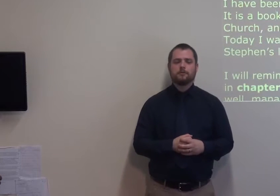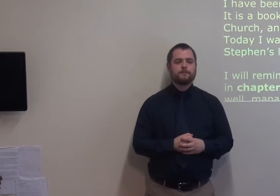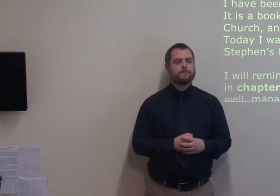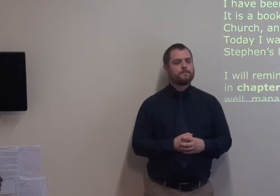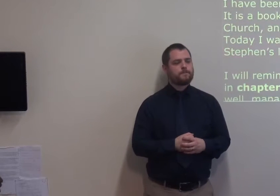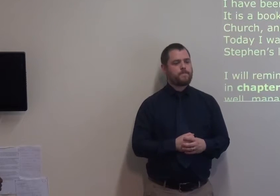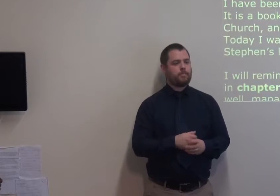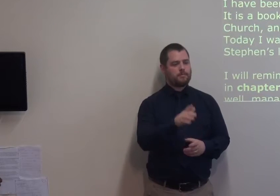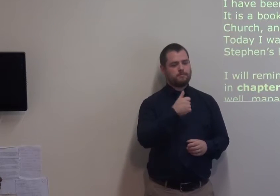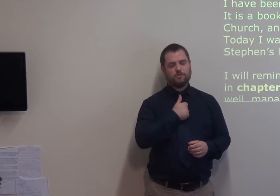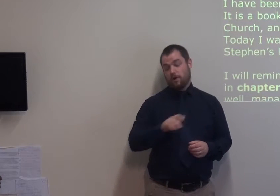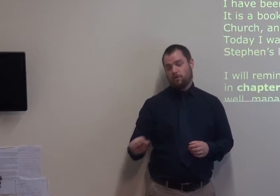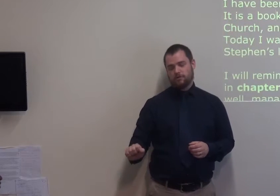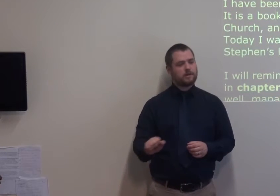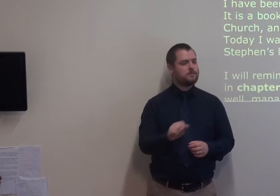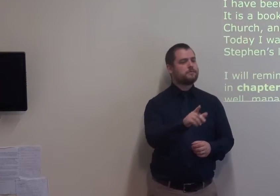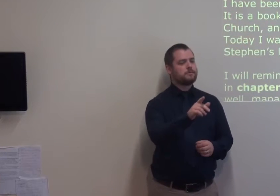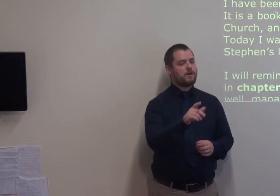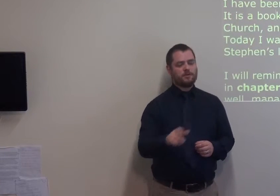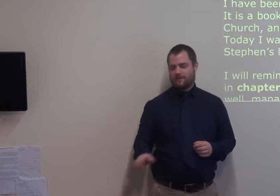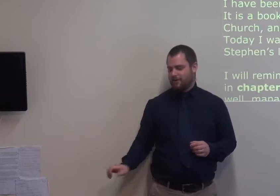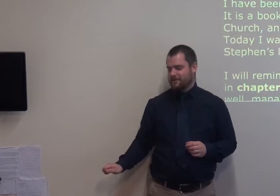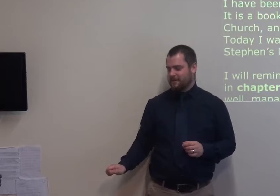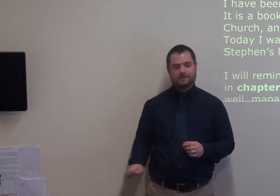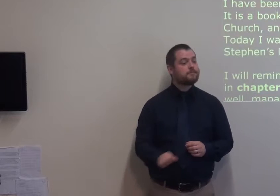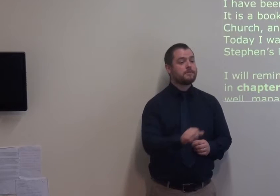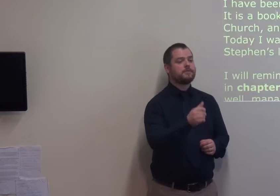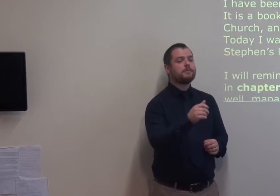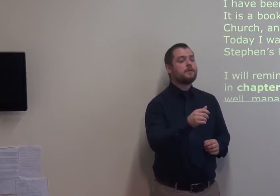Today, I want to focus on Stephen's last sermon.